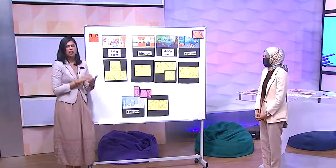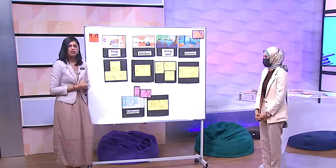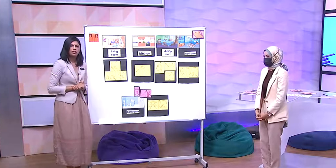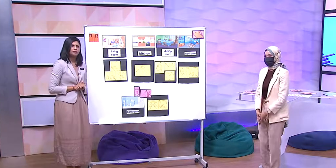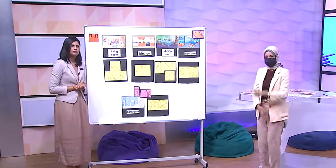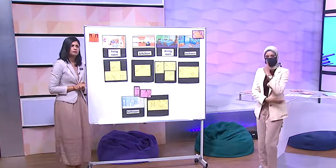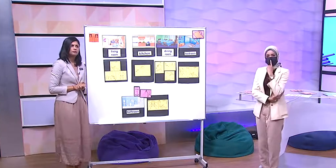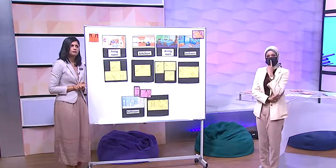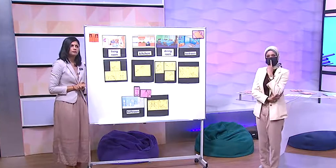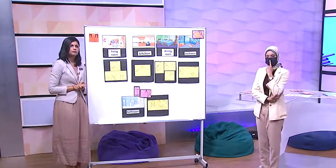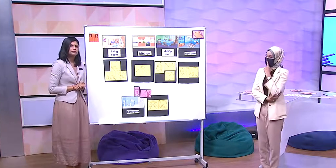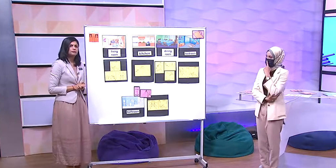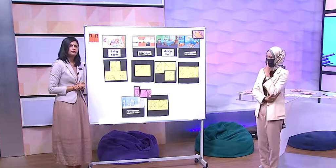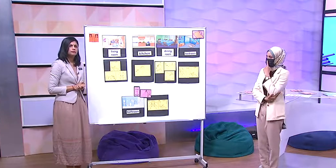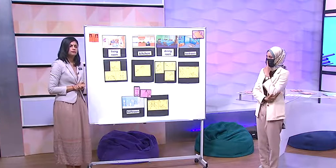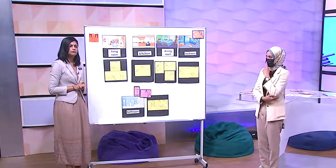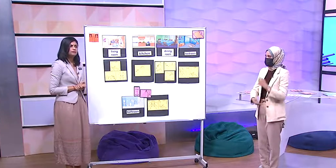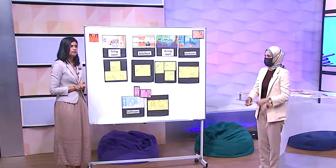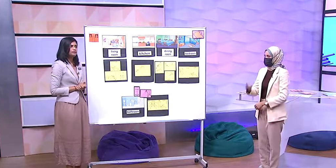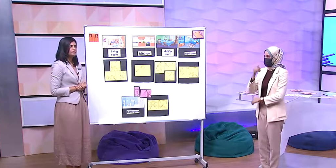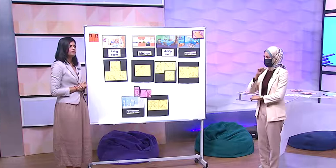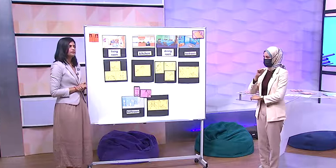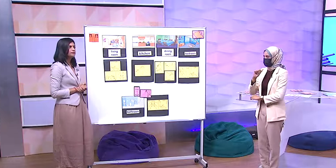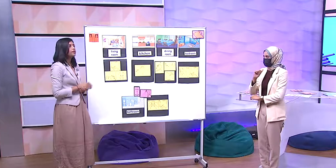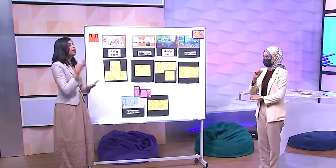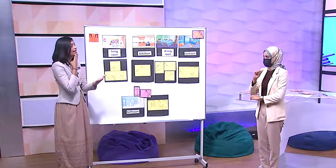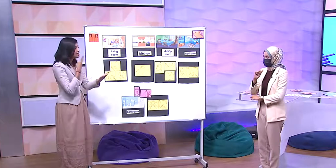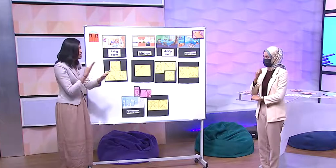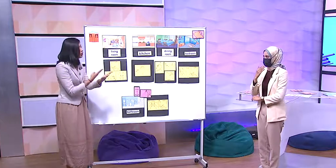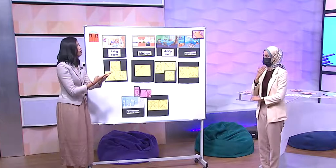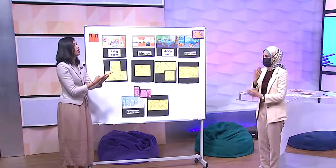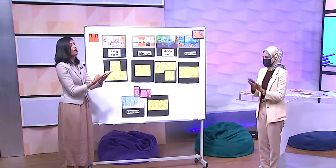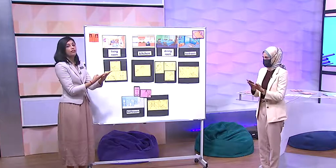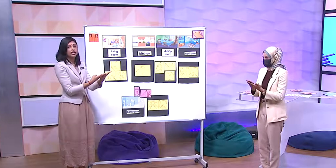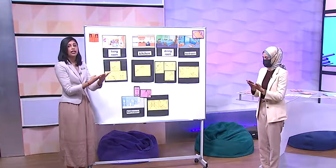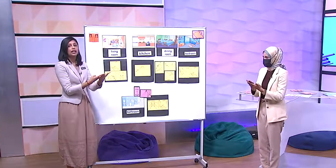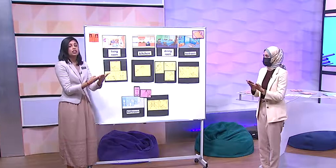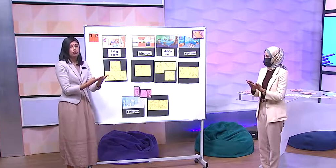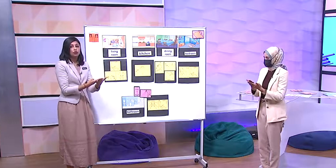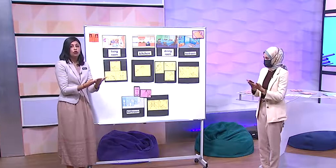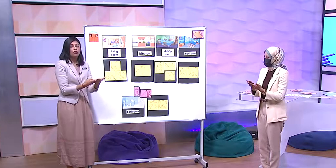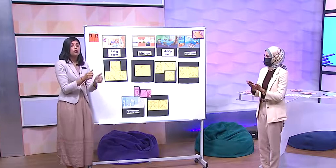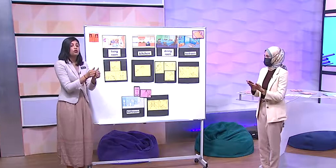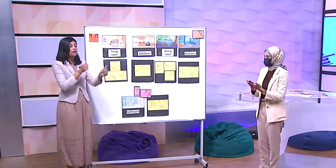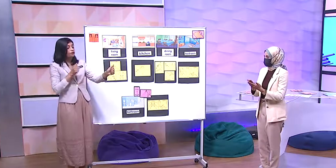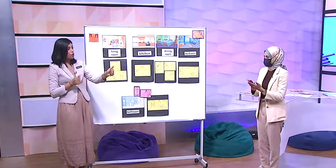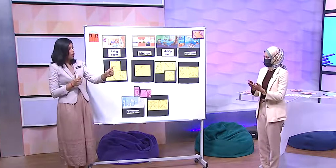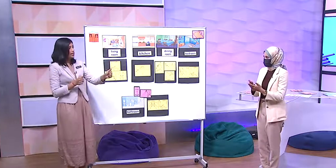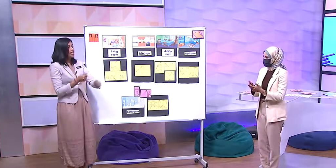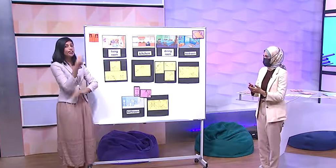behavior? I think this is good. Yes, it's a good behavior. So, to avoid the